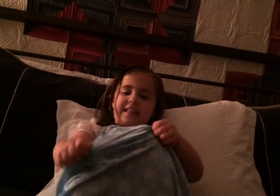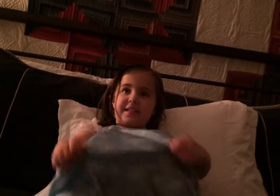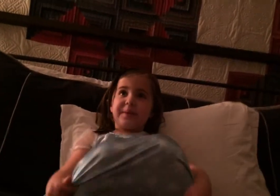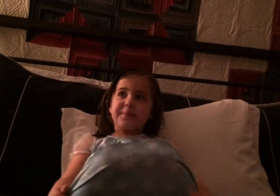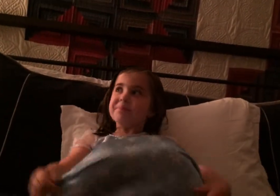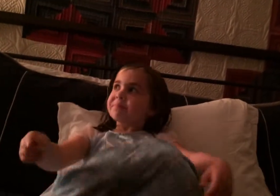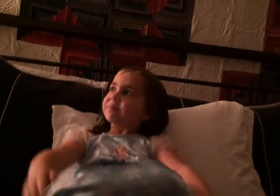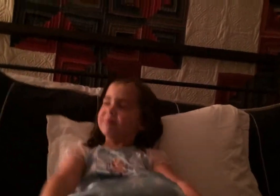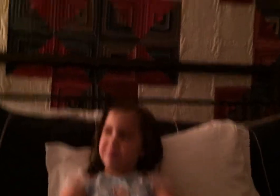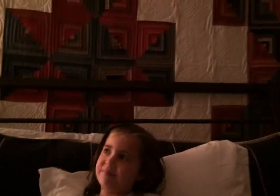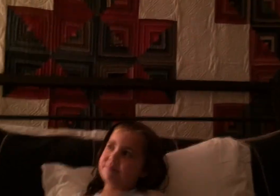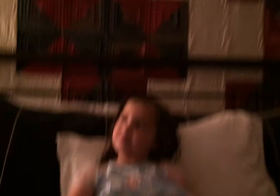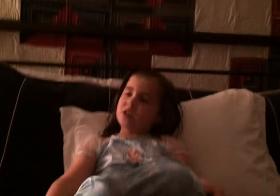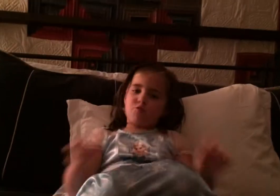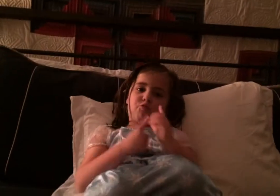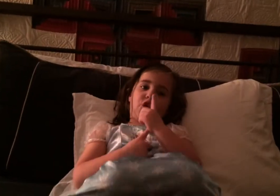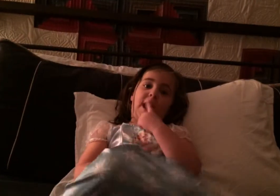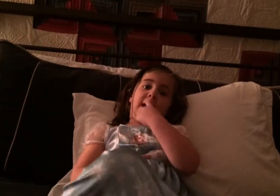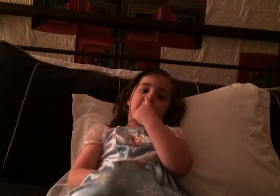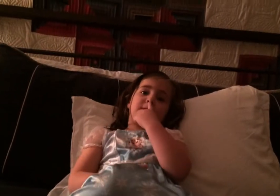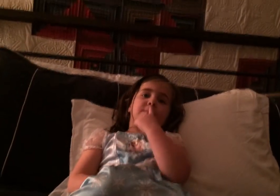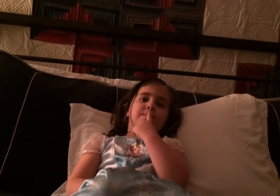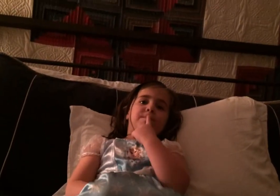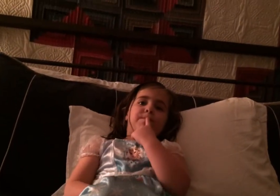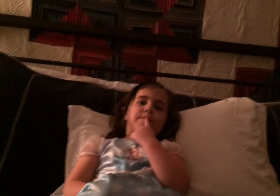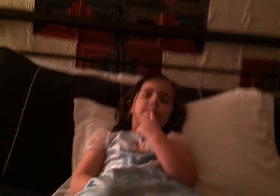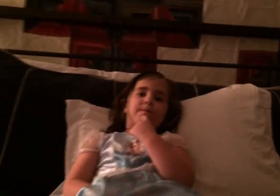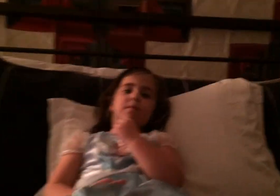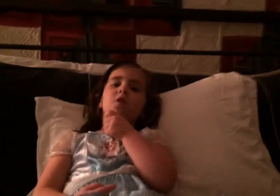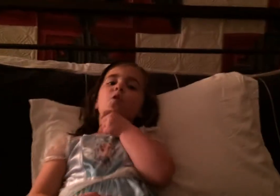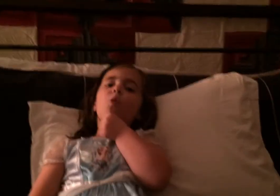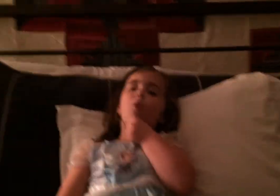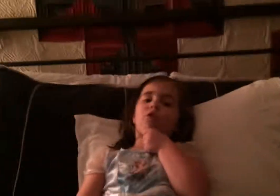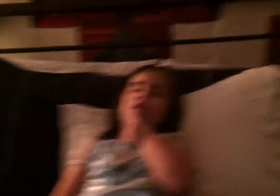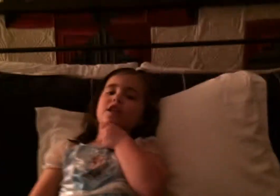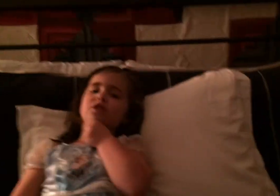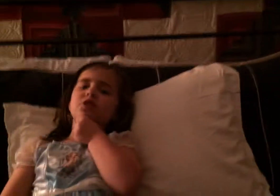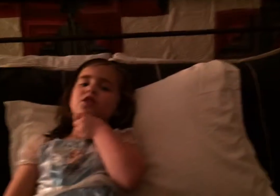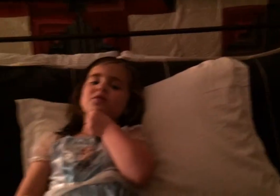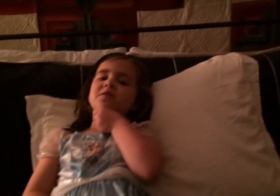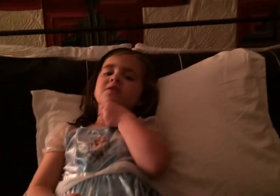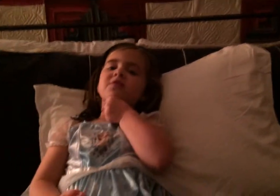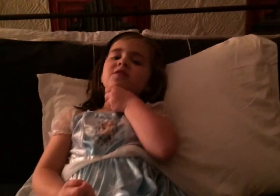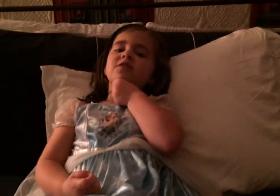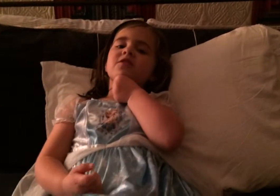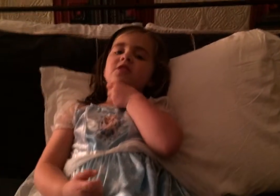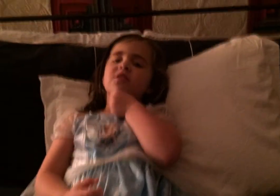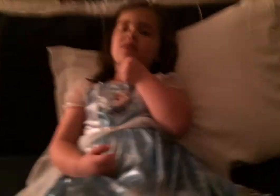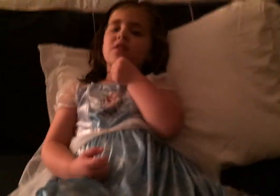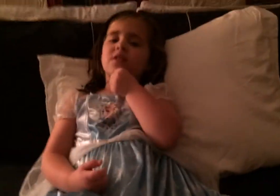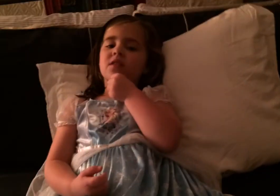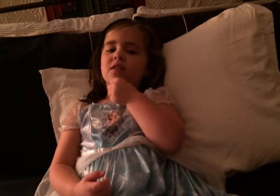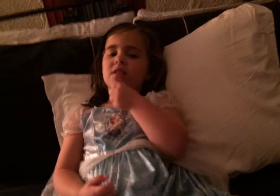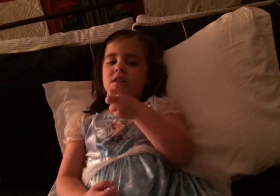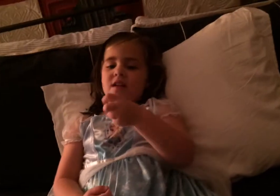red. Orange. Like you're squeezing an orange.